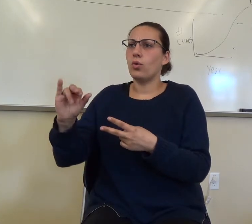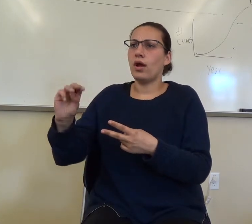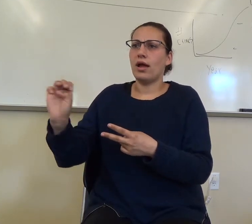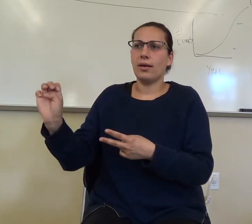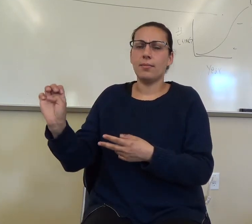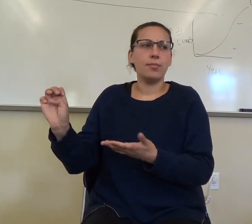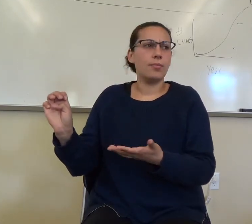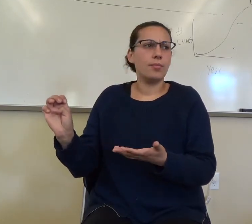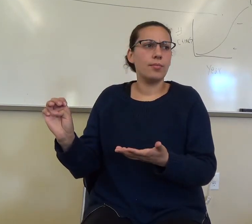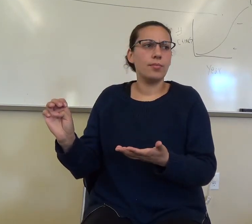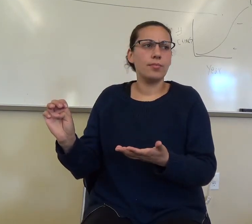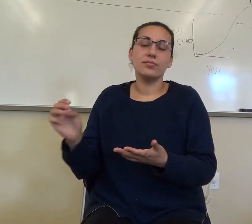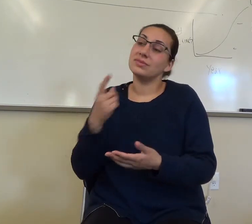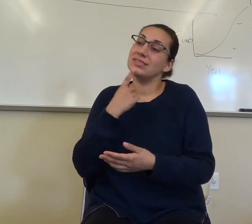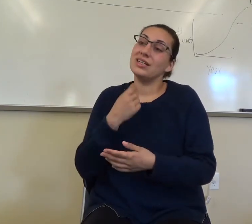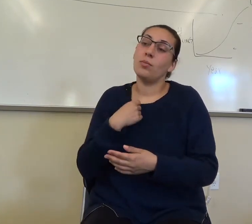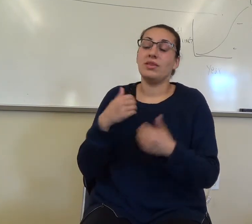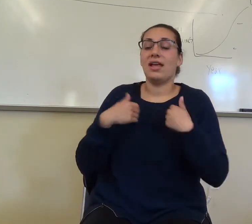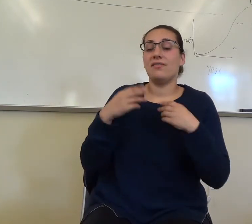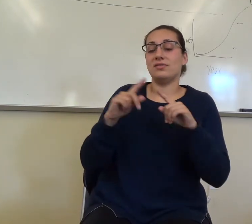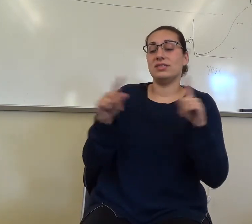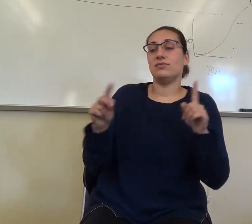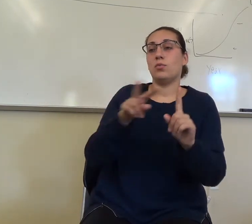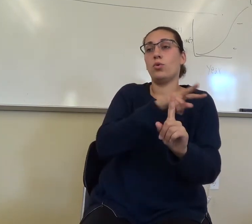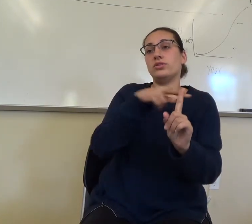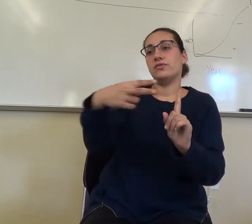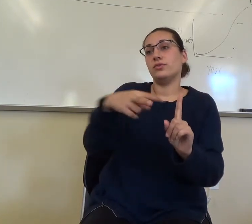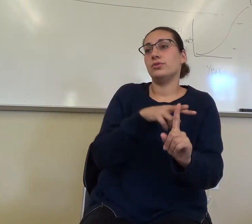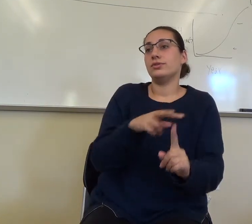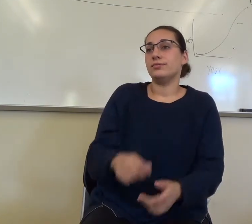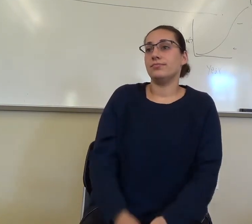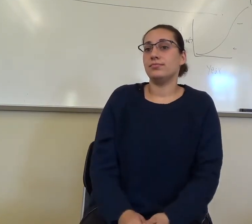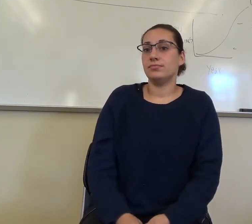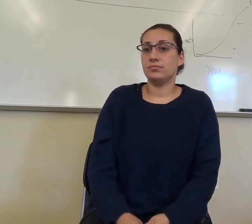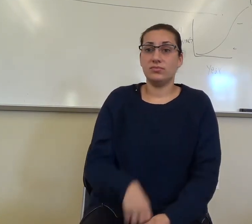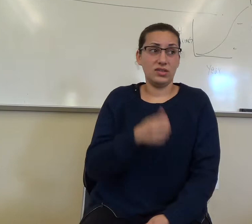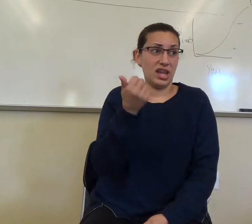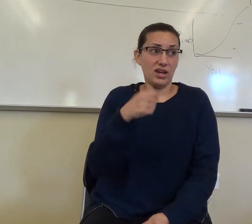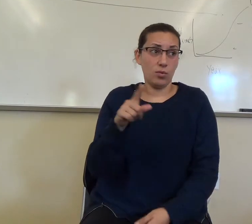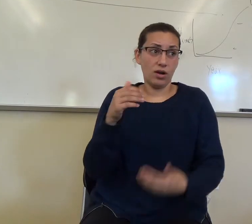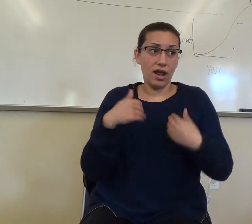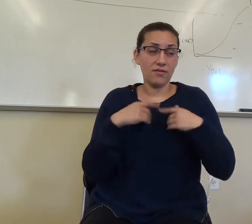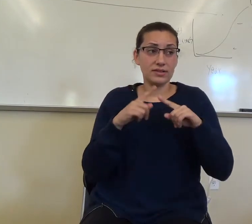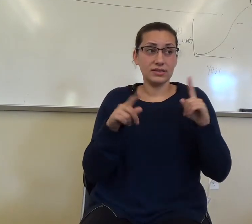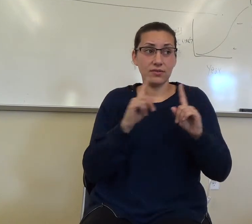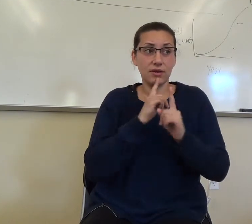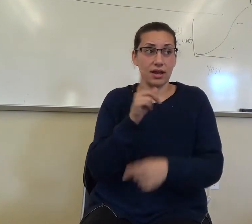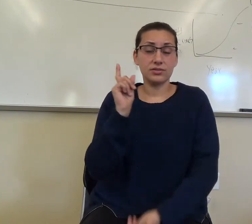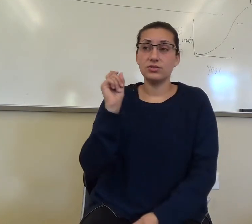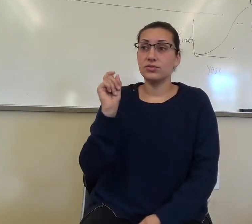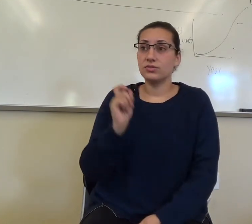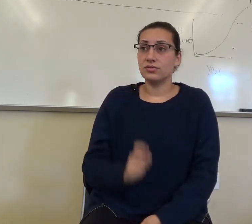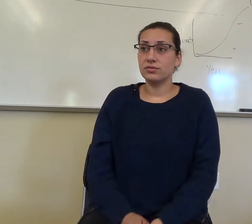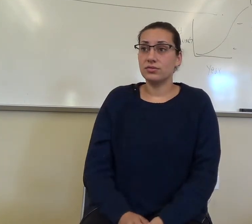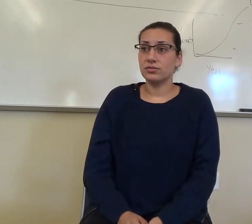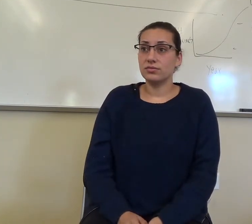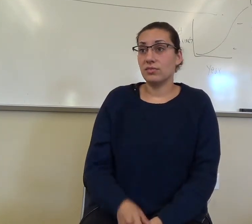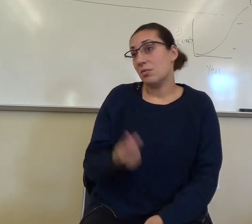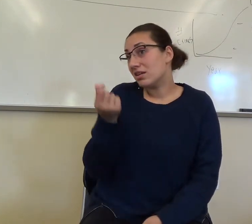outlooks. Did anybody get anything wildly different that you, or even a little bit different that,